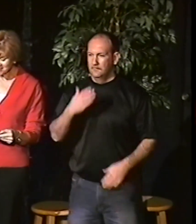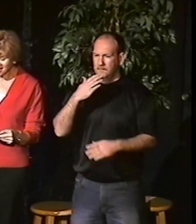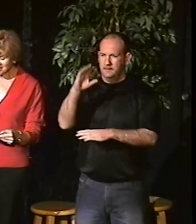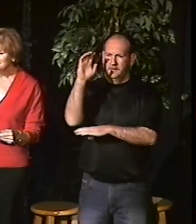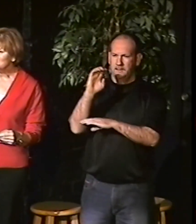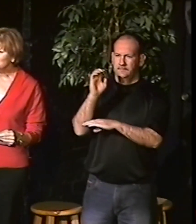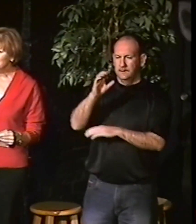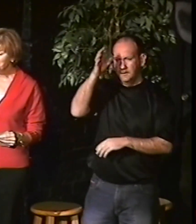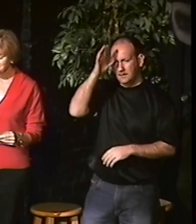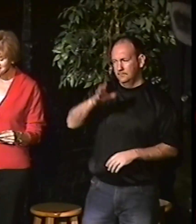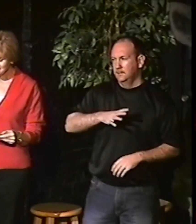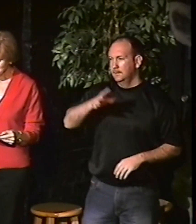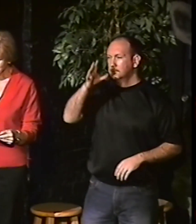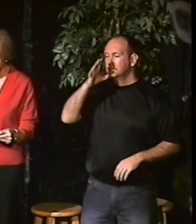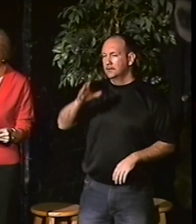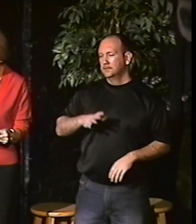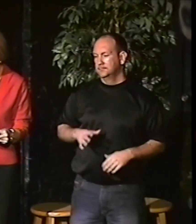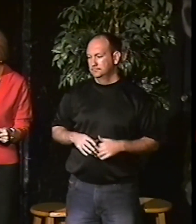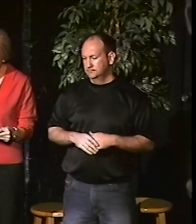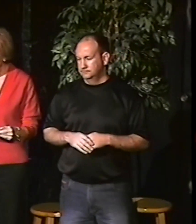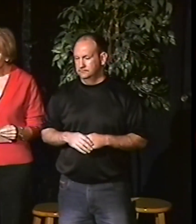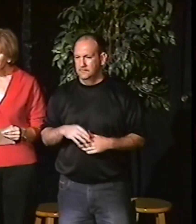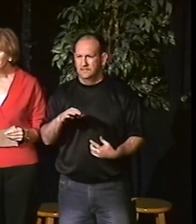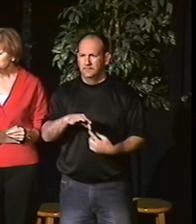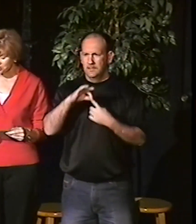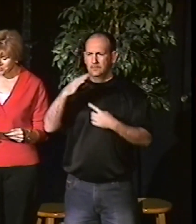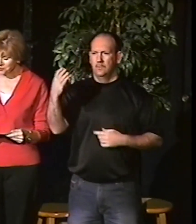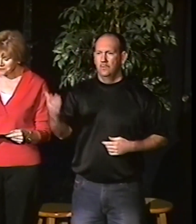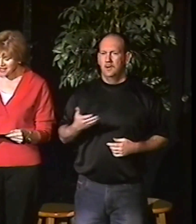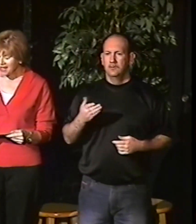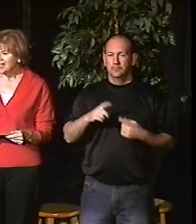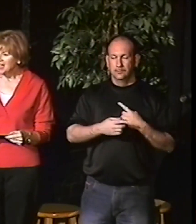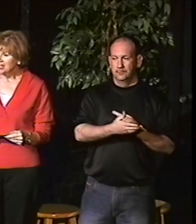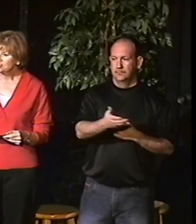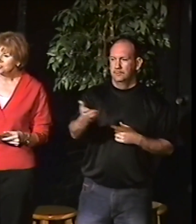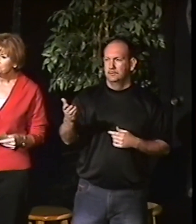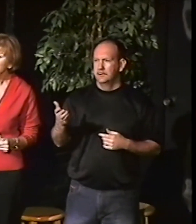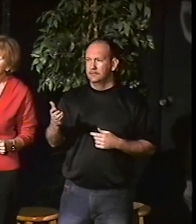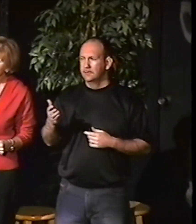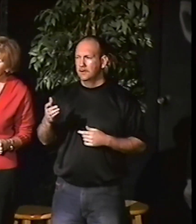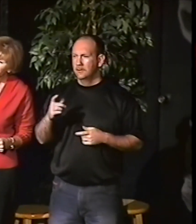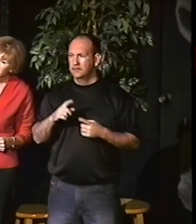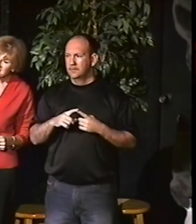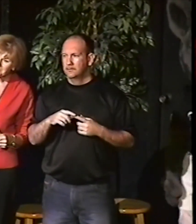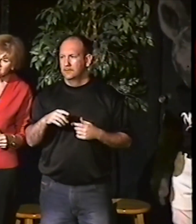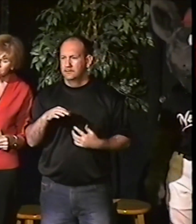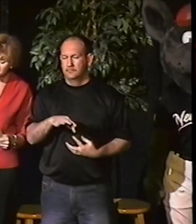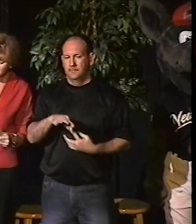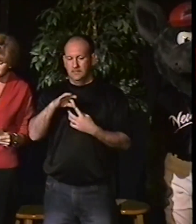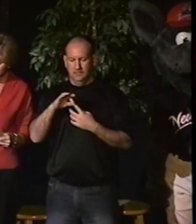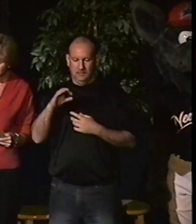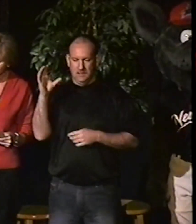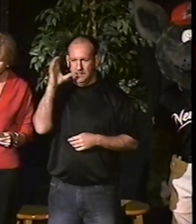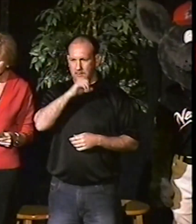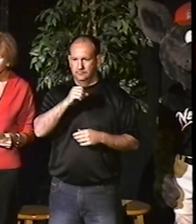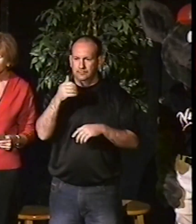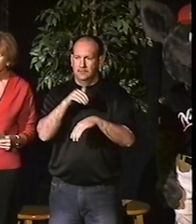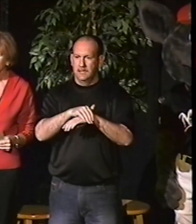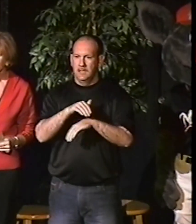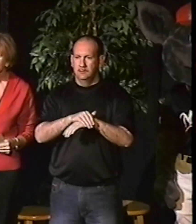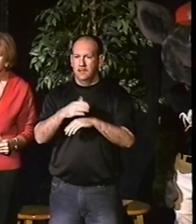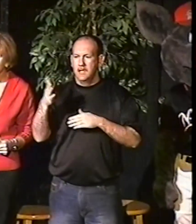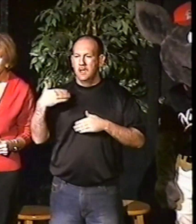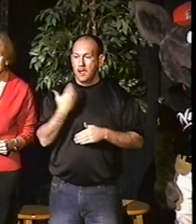Good evening, ladies and gentlemen. A special welcome to you and to a very special guest tonight,